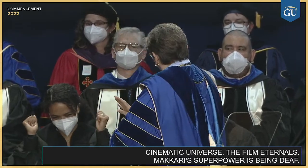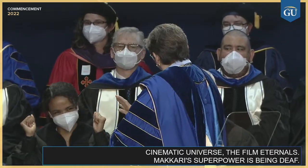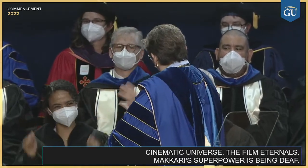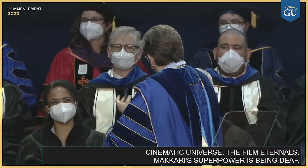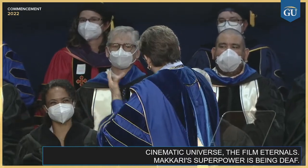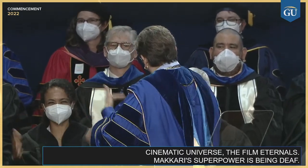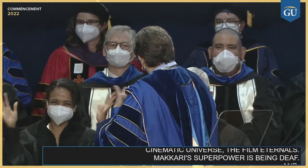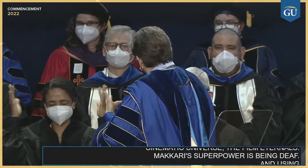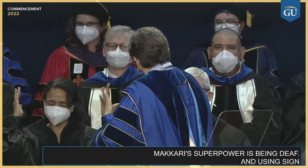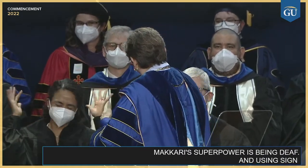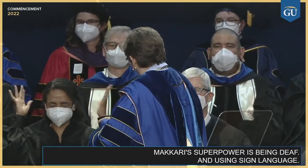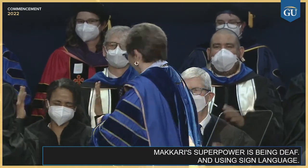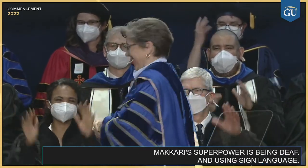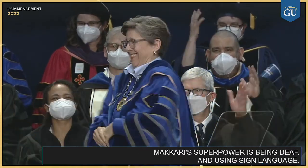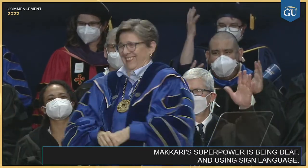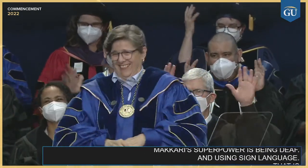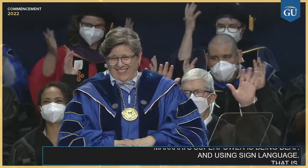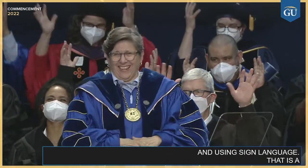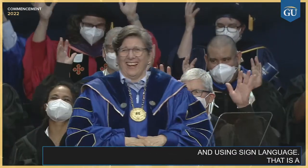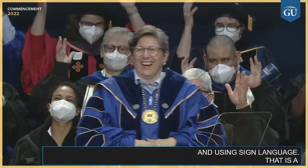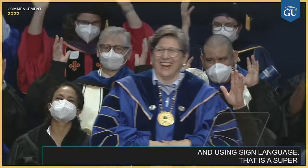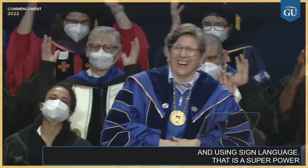film. Is that right?